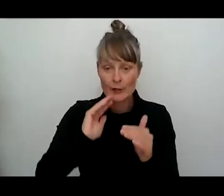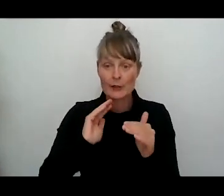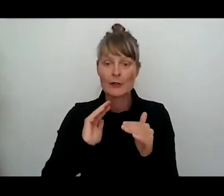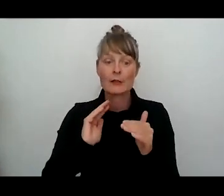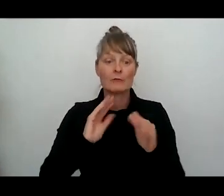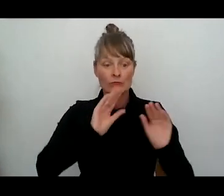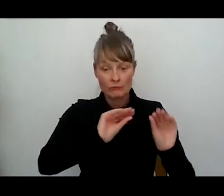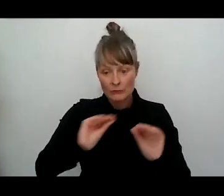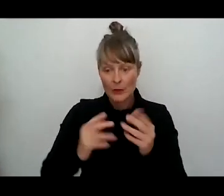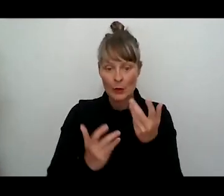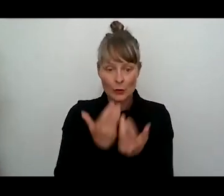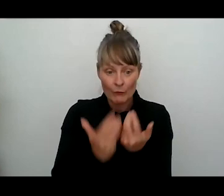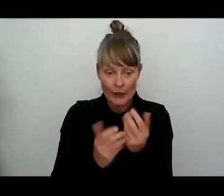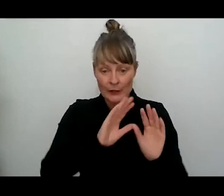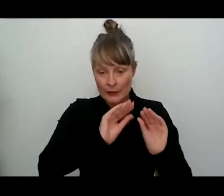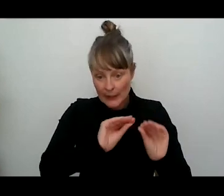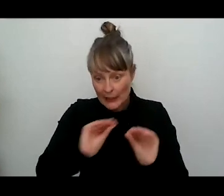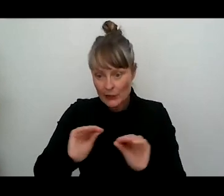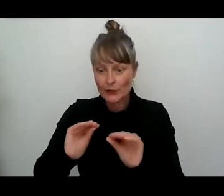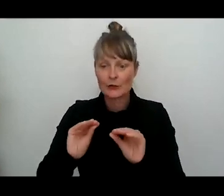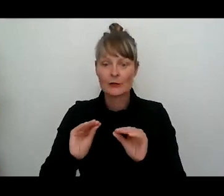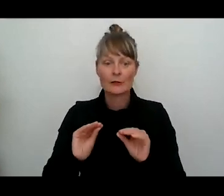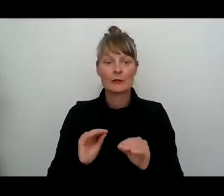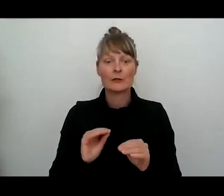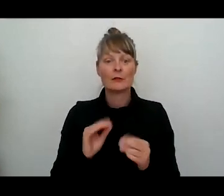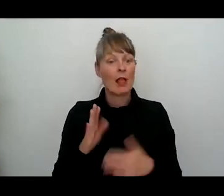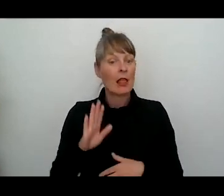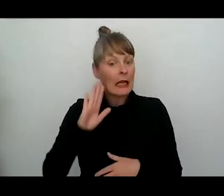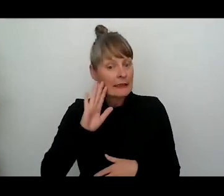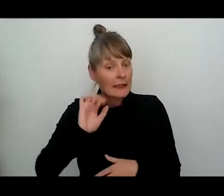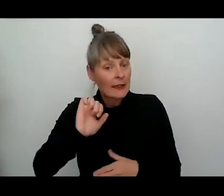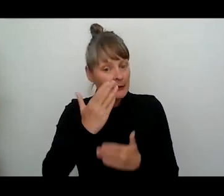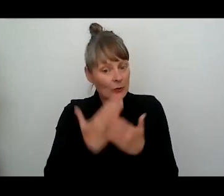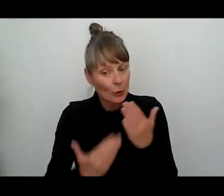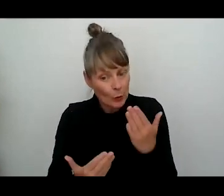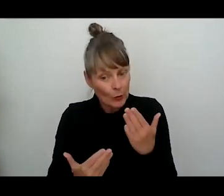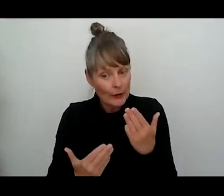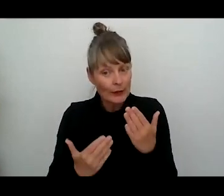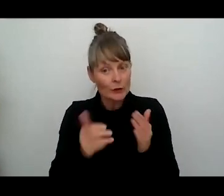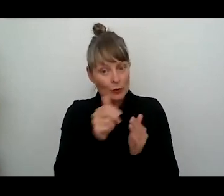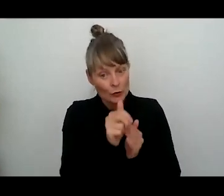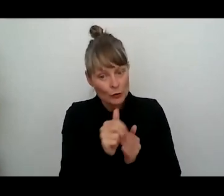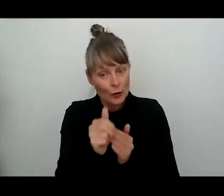audiologists, be with people, listen to them, journey with them,